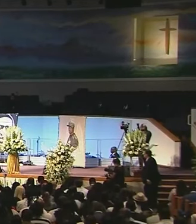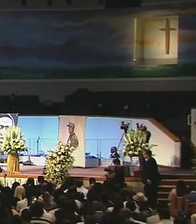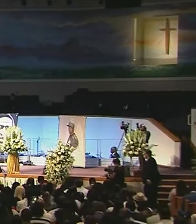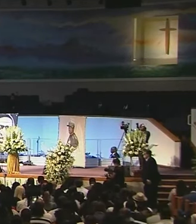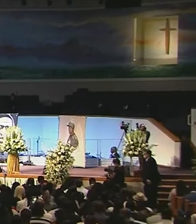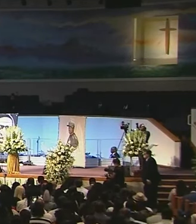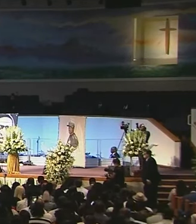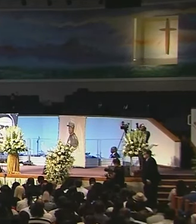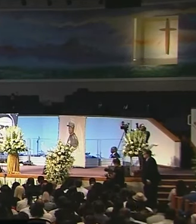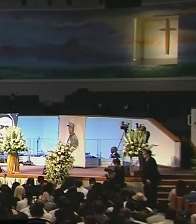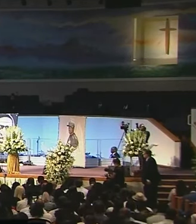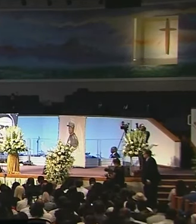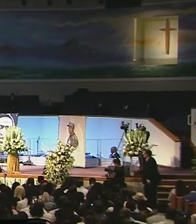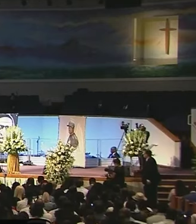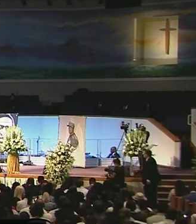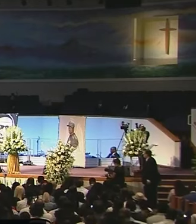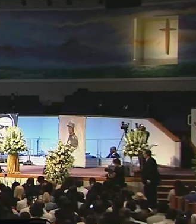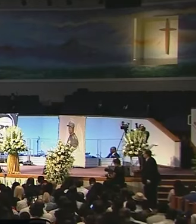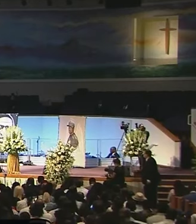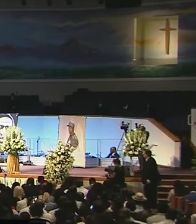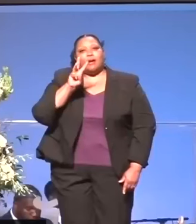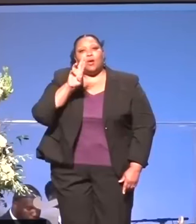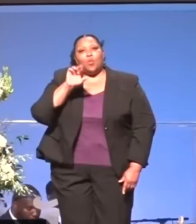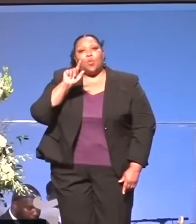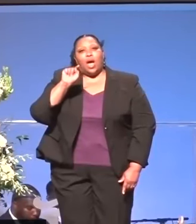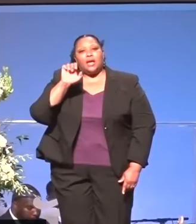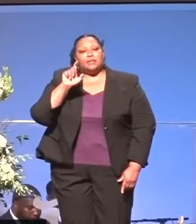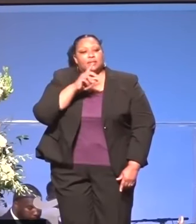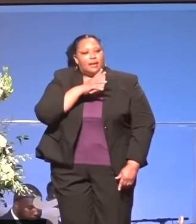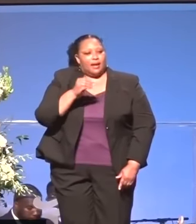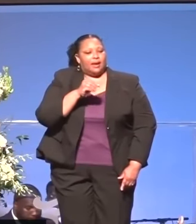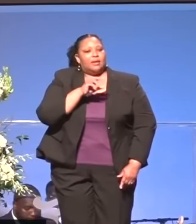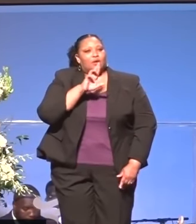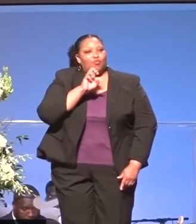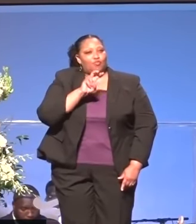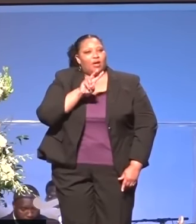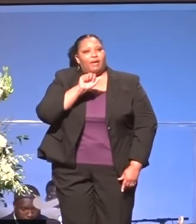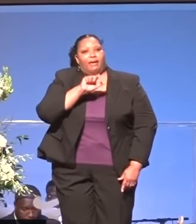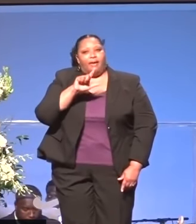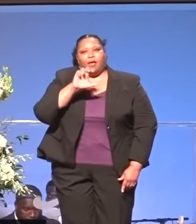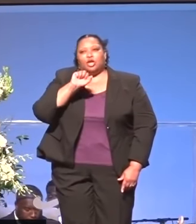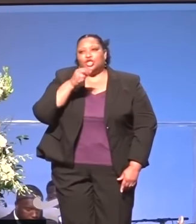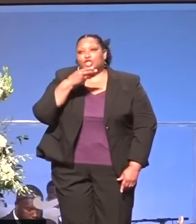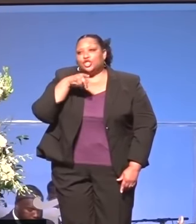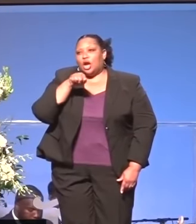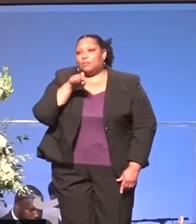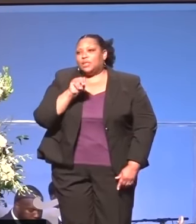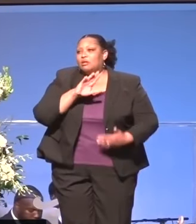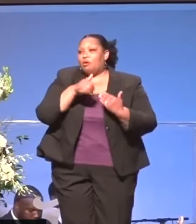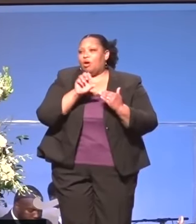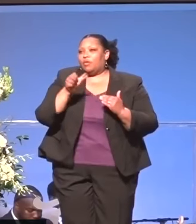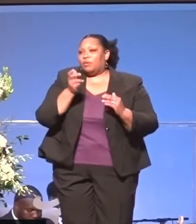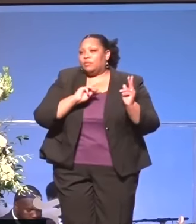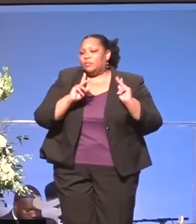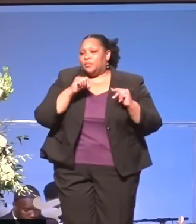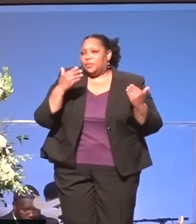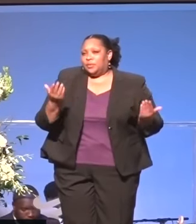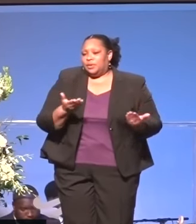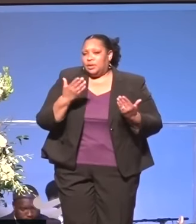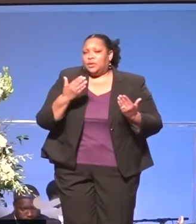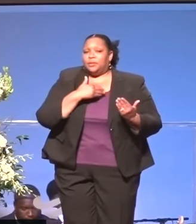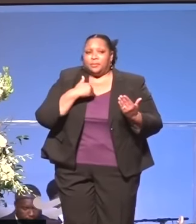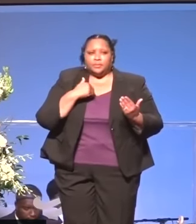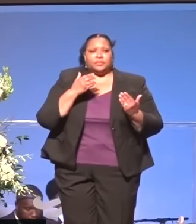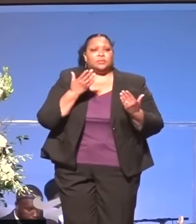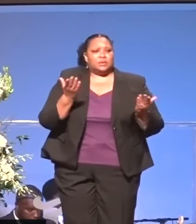Remis and Mia Wright and to Reverend Al Sharpton and all of the other clergy that are here and to